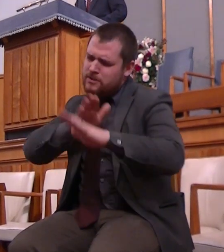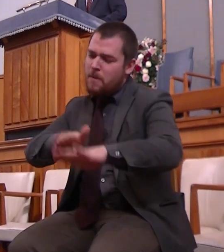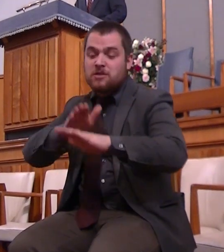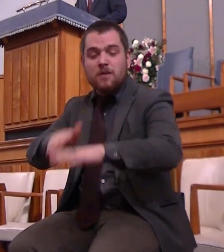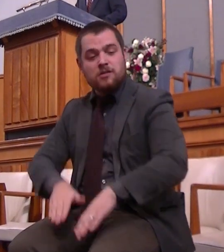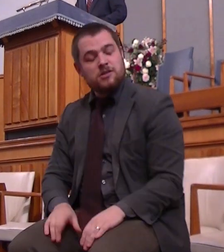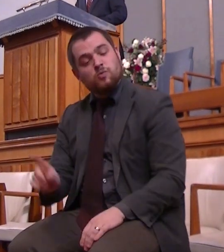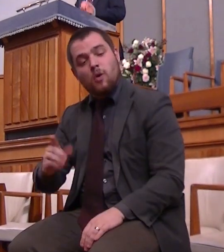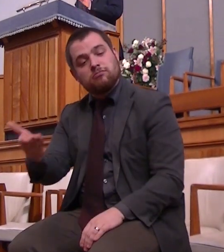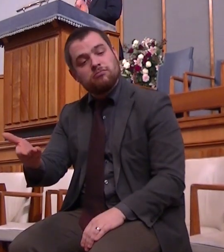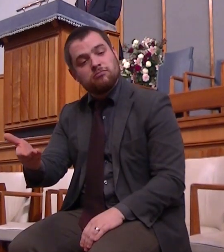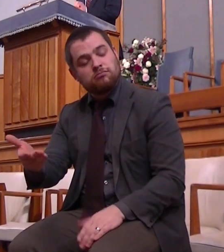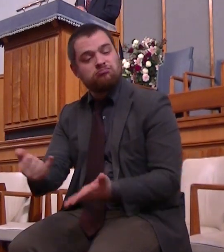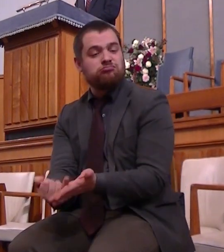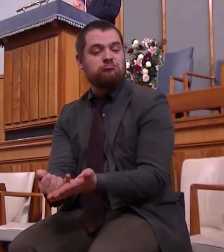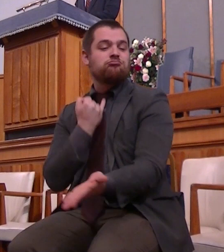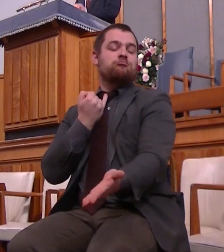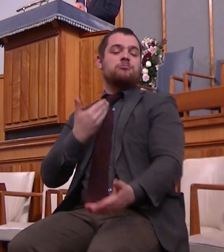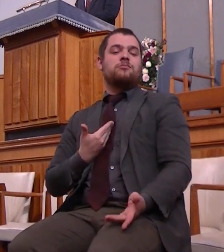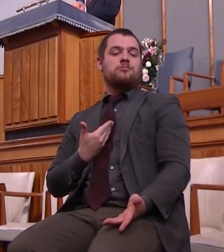mercy, mankind